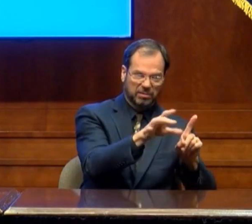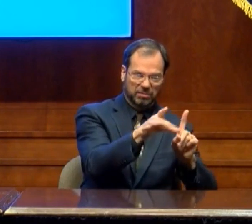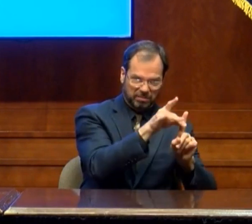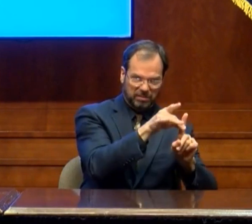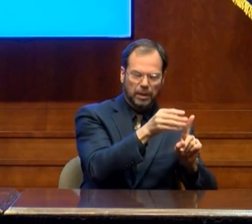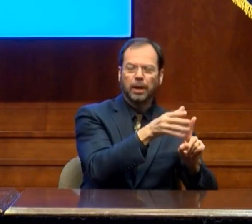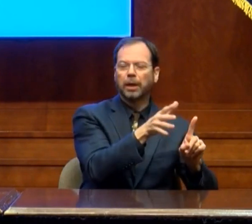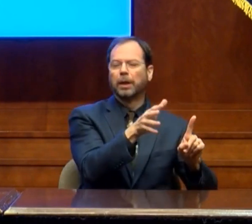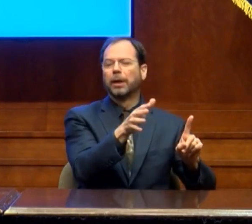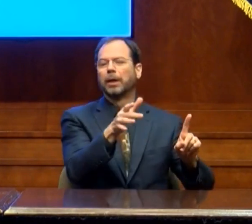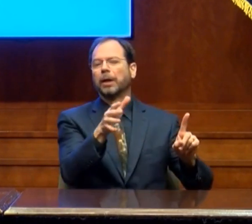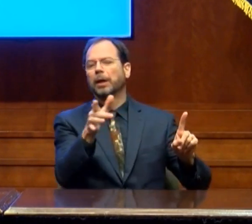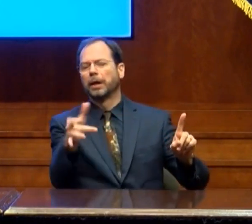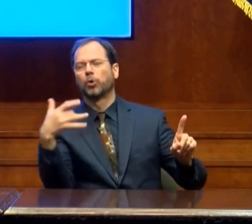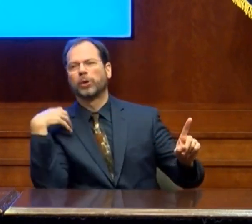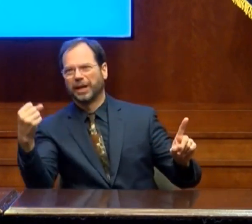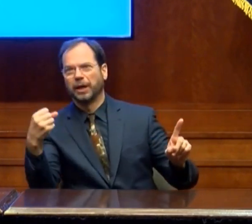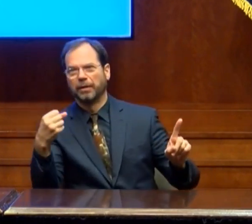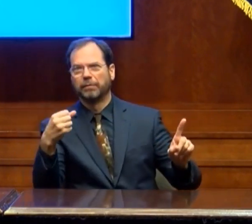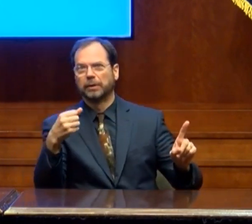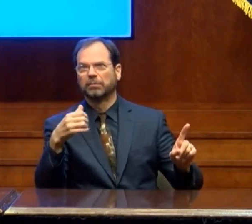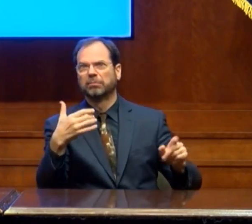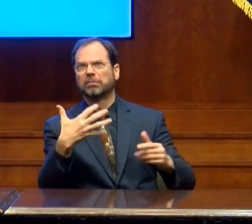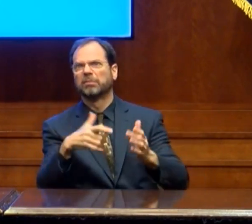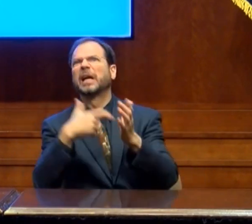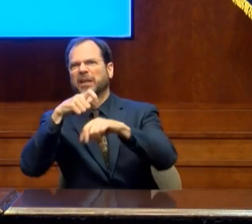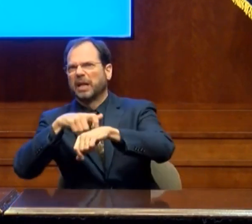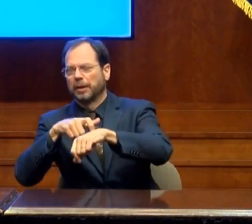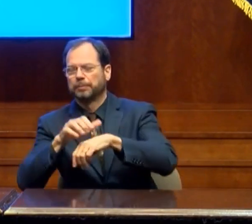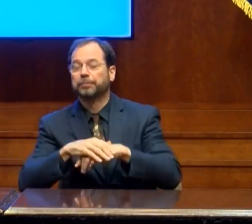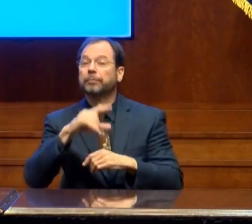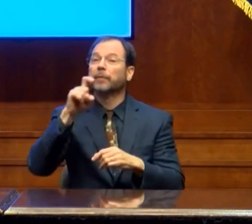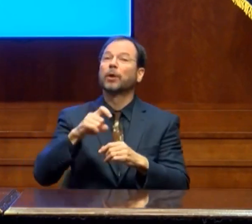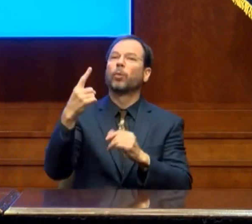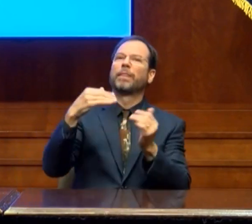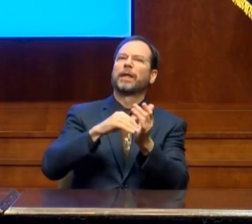for COVID-19. I'm proud to say that in Texas we have